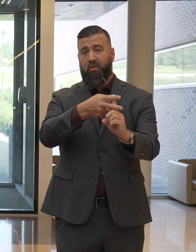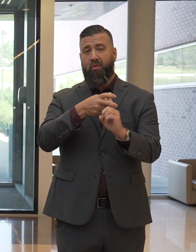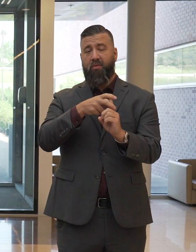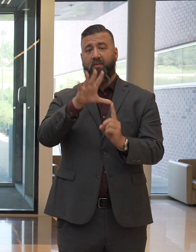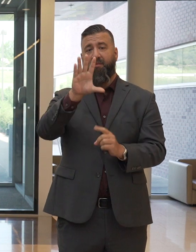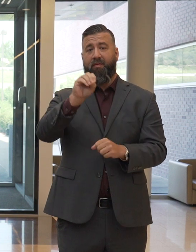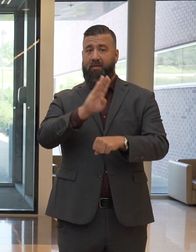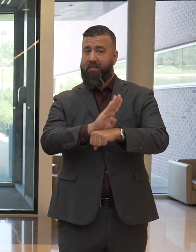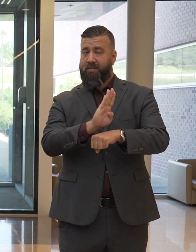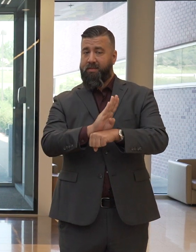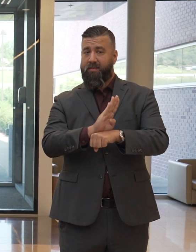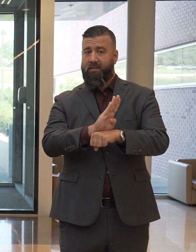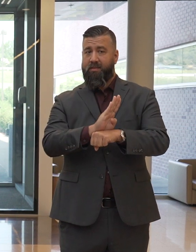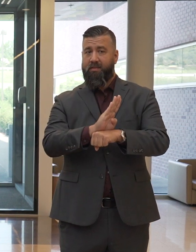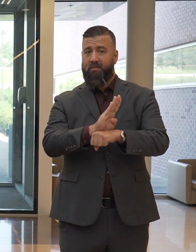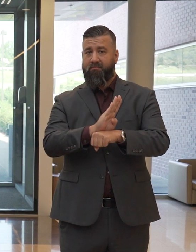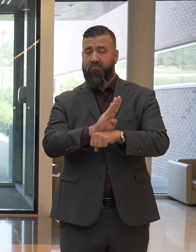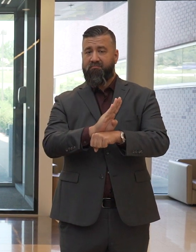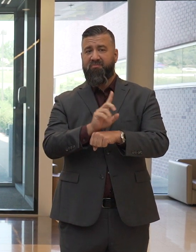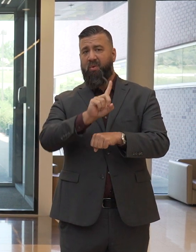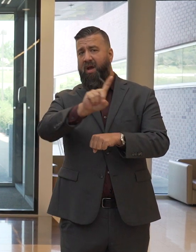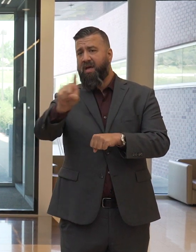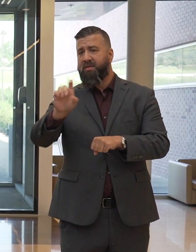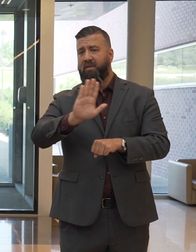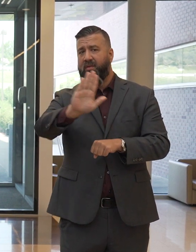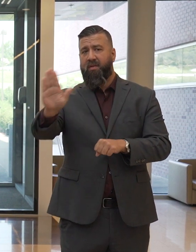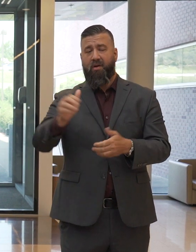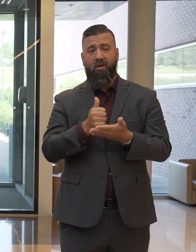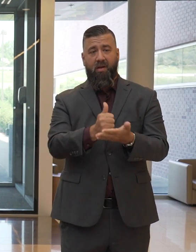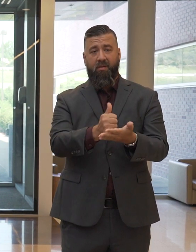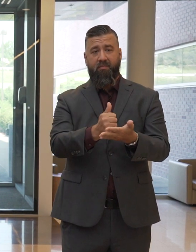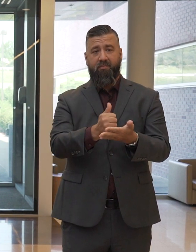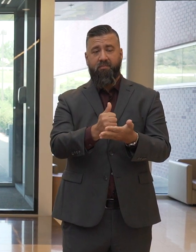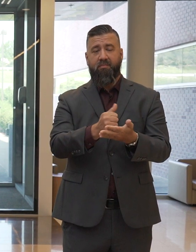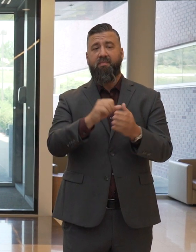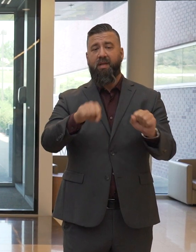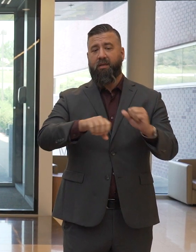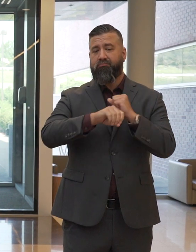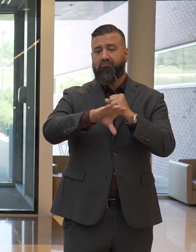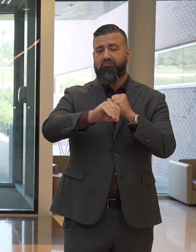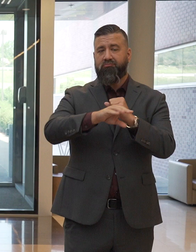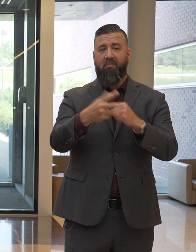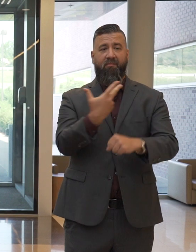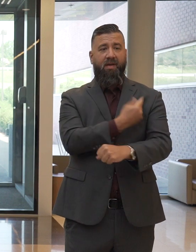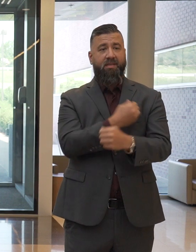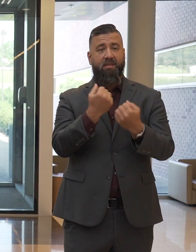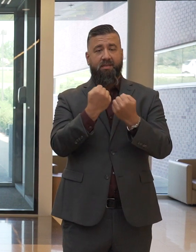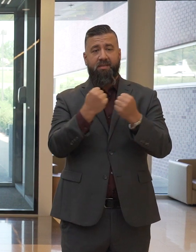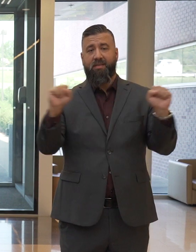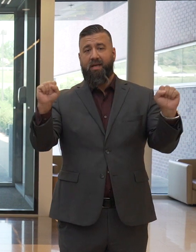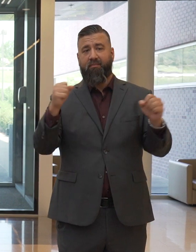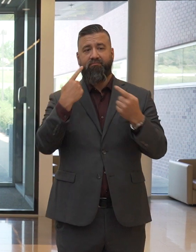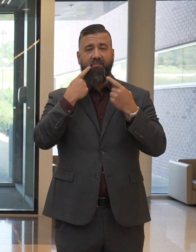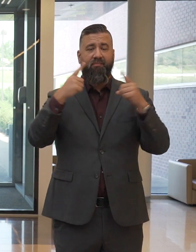such businesses to enlist their help in getting the word out that vaccines are safe, effective, and